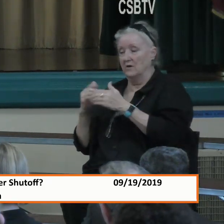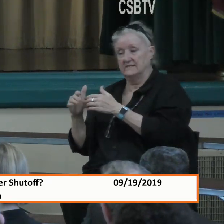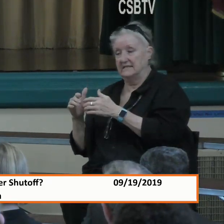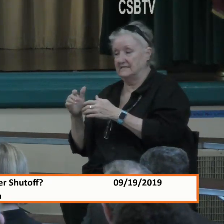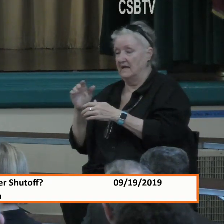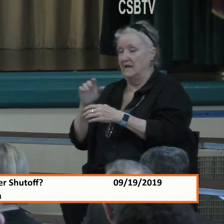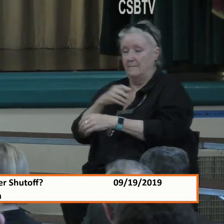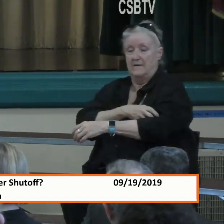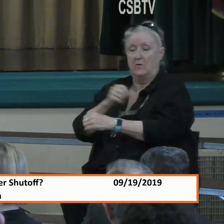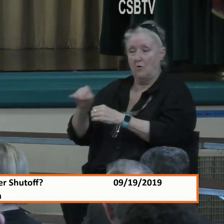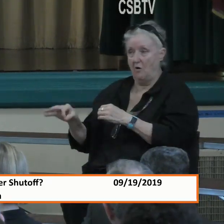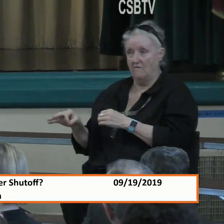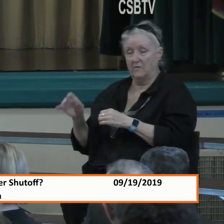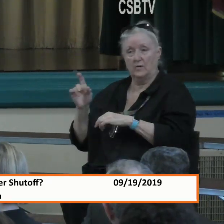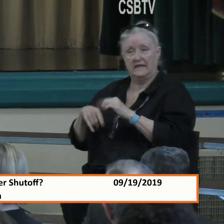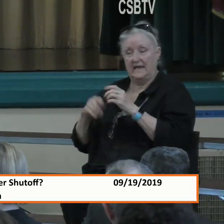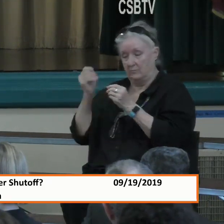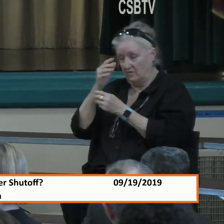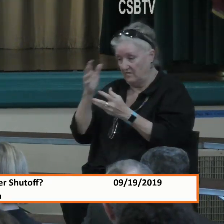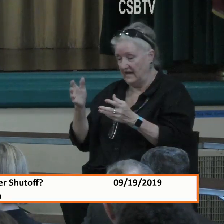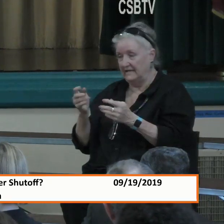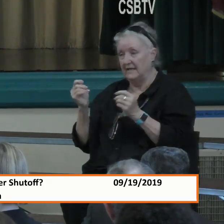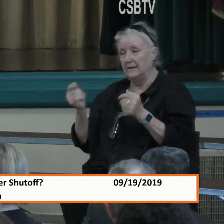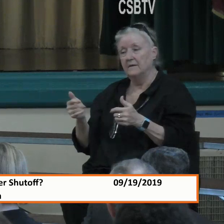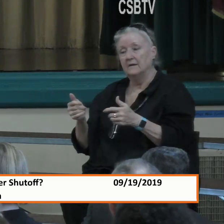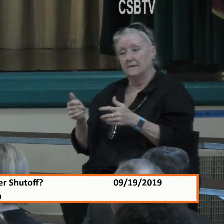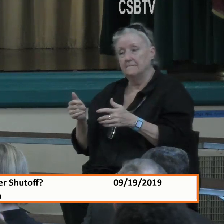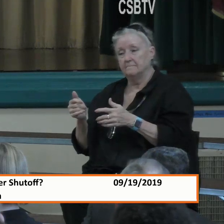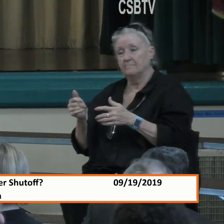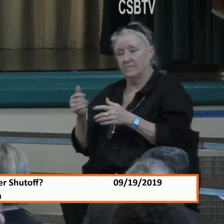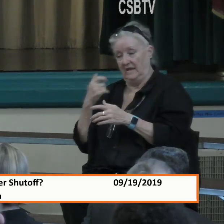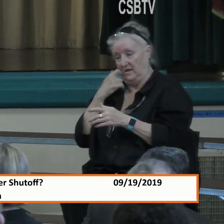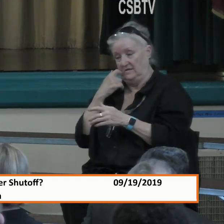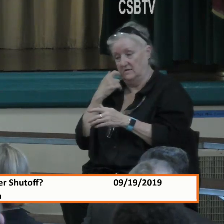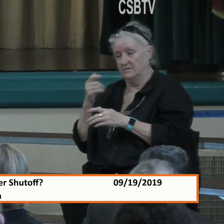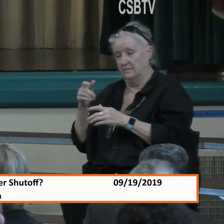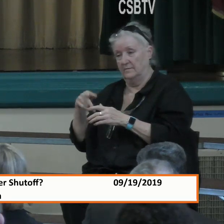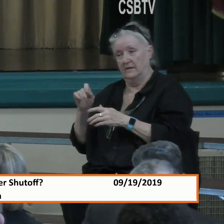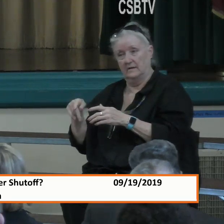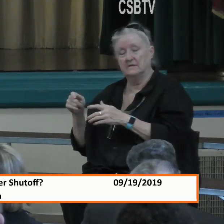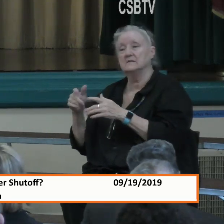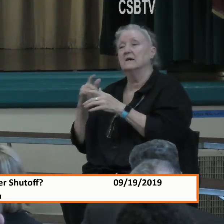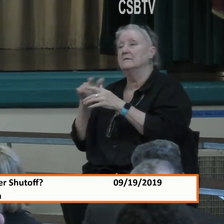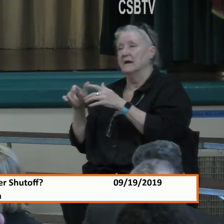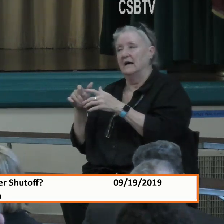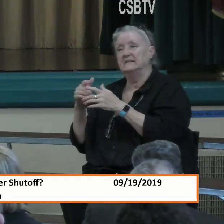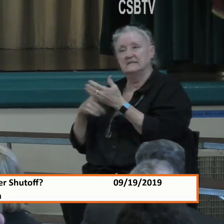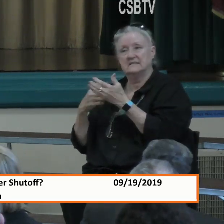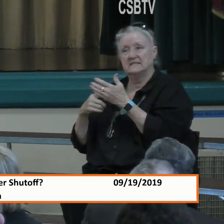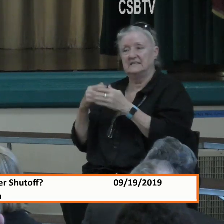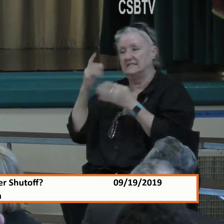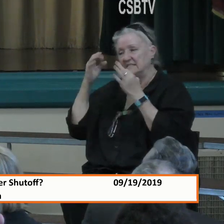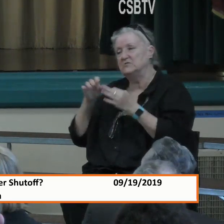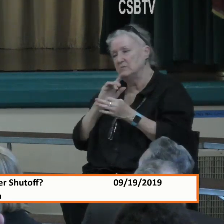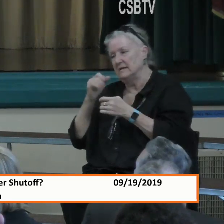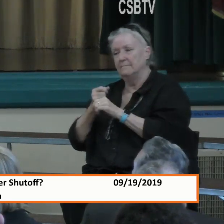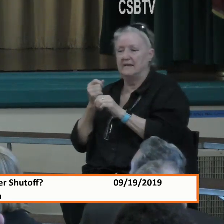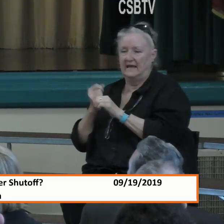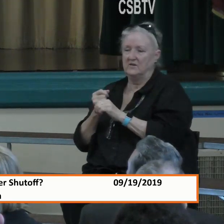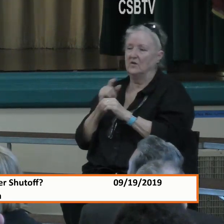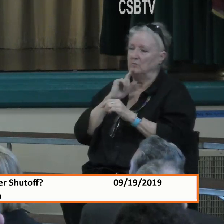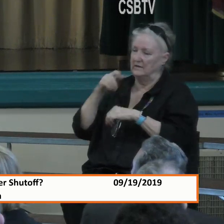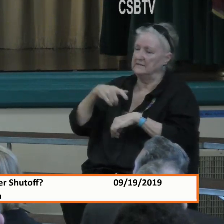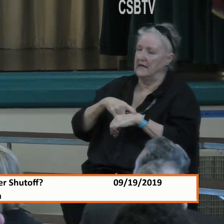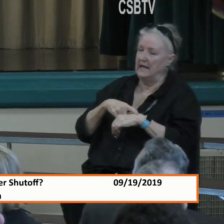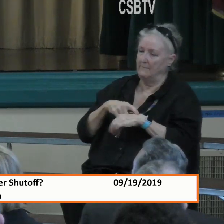provide notification immediately prior to de-energization because, as I discussed earlier, these decisions are really made on